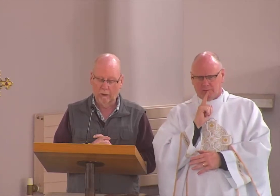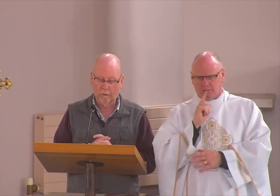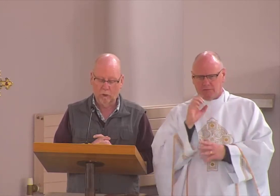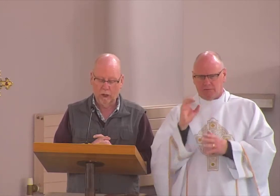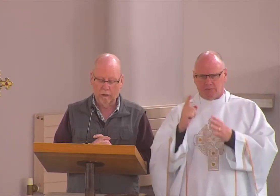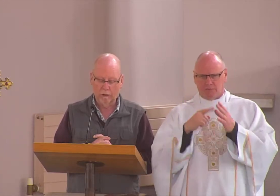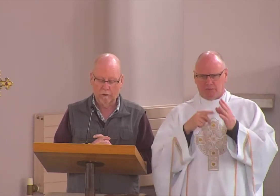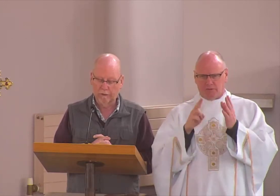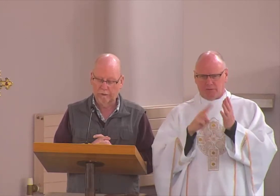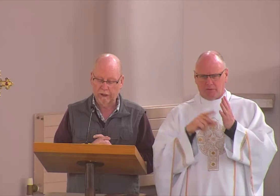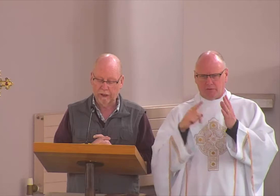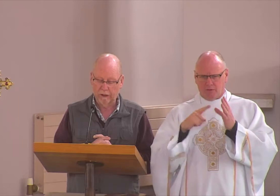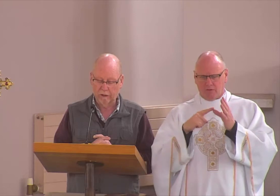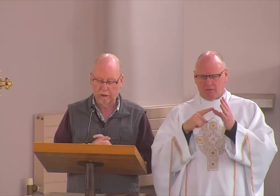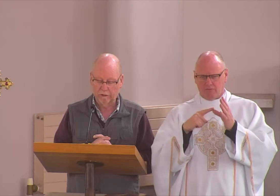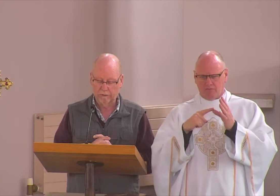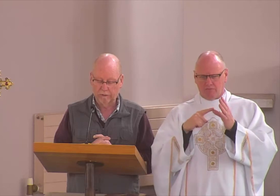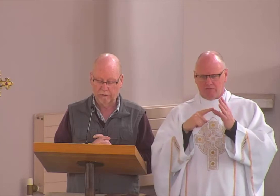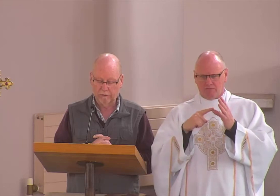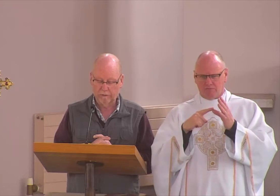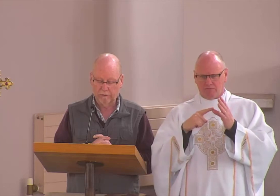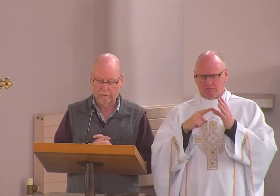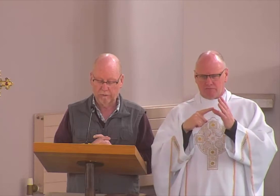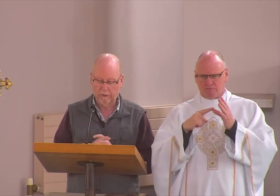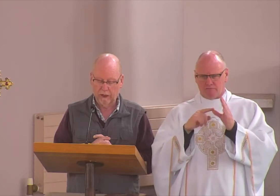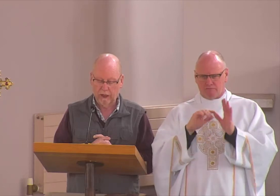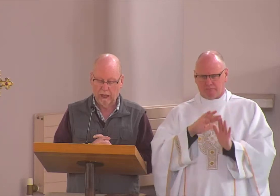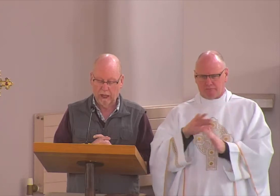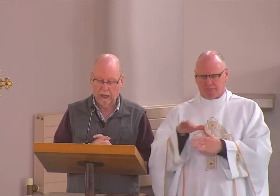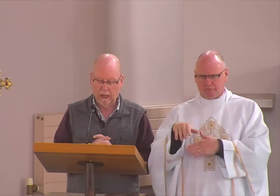about 450 years.